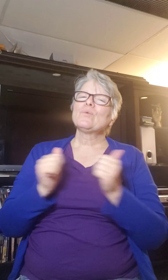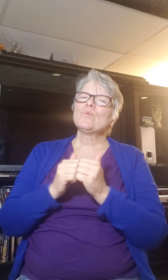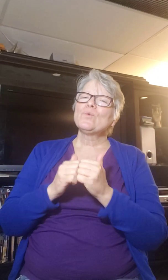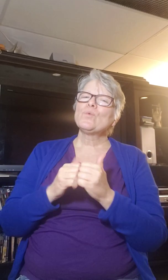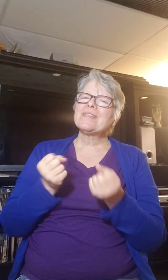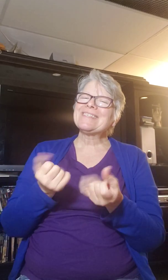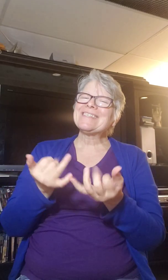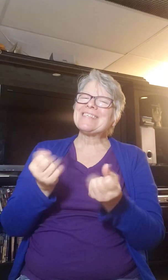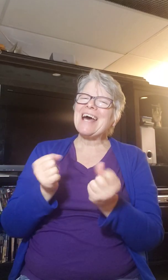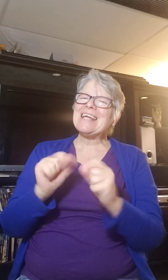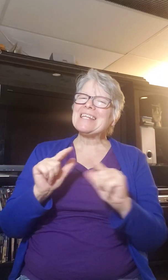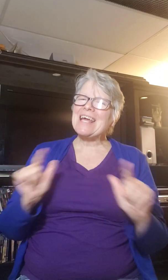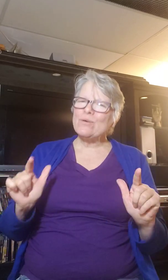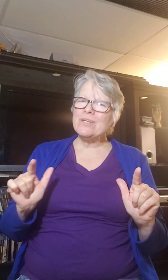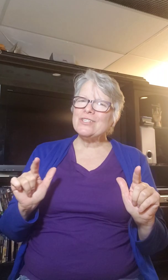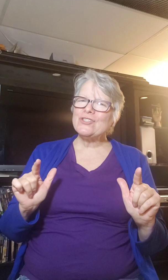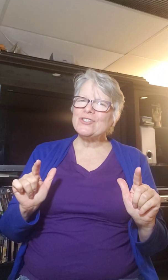And with a sign language,